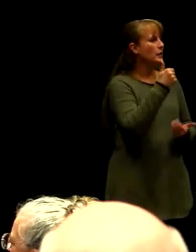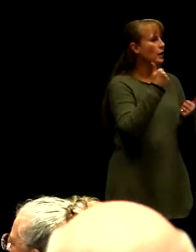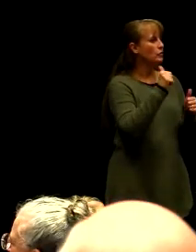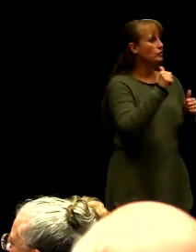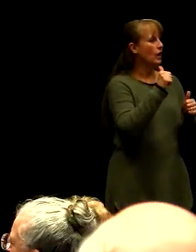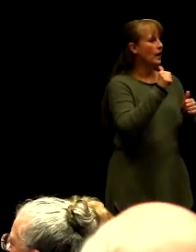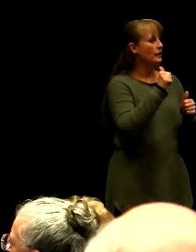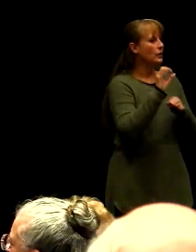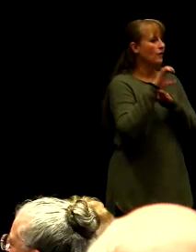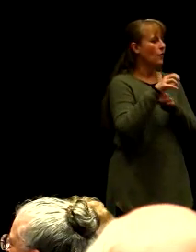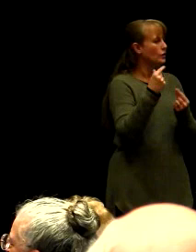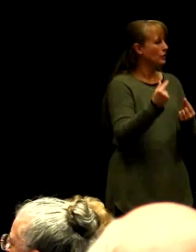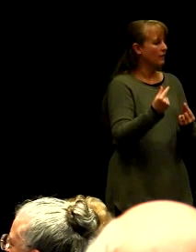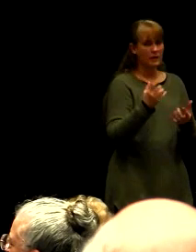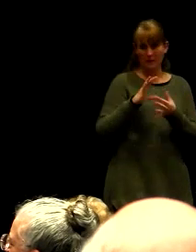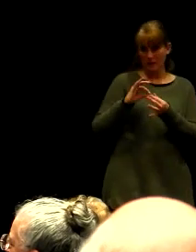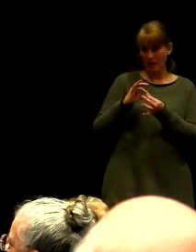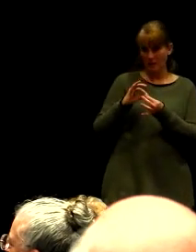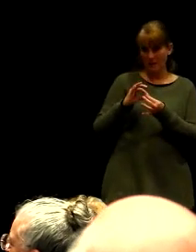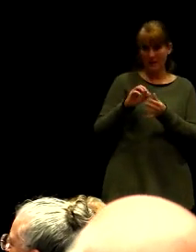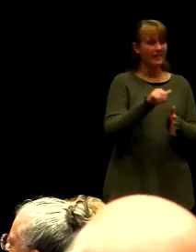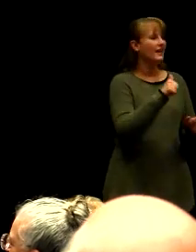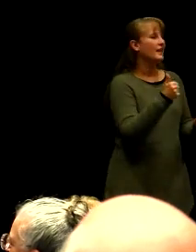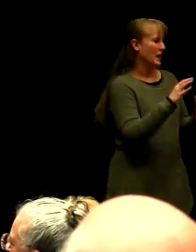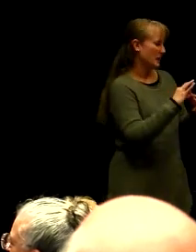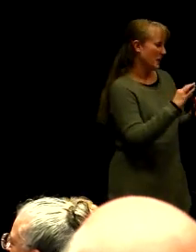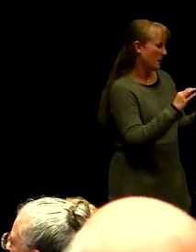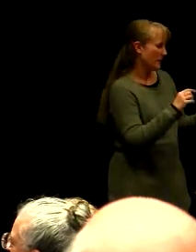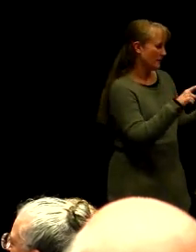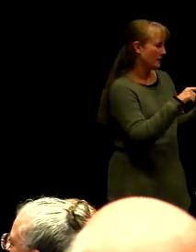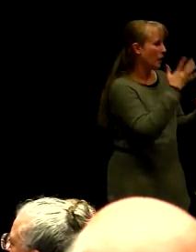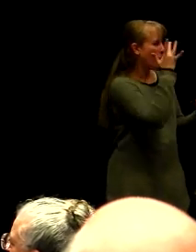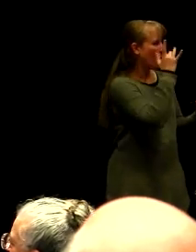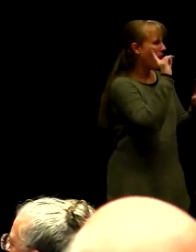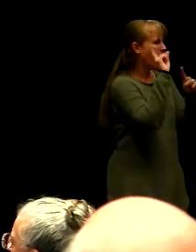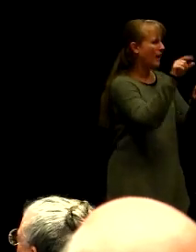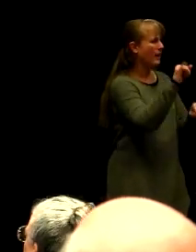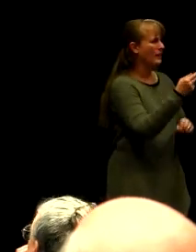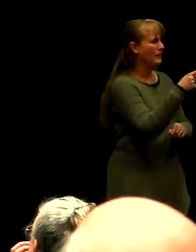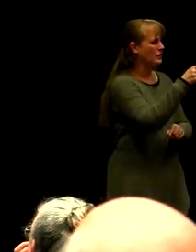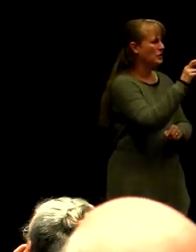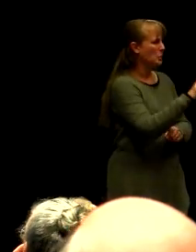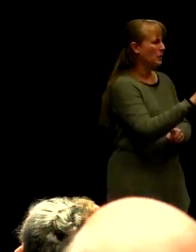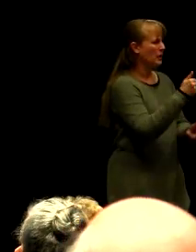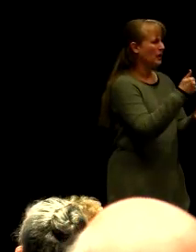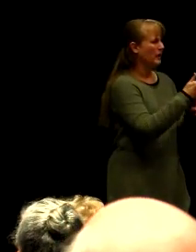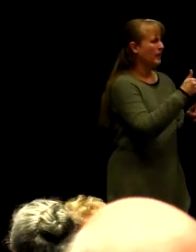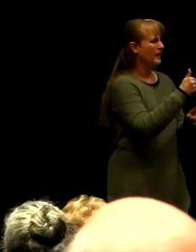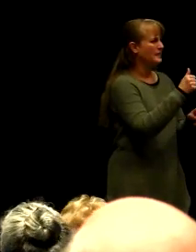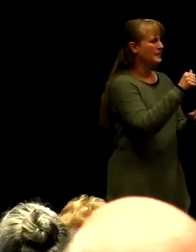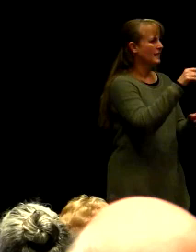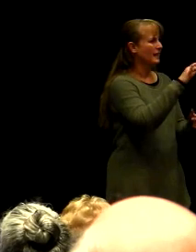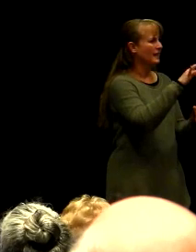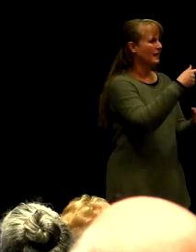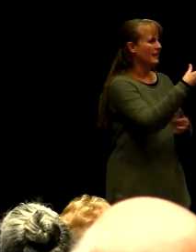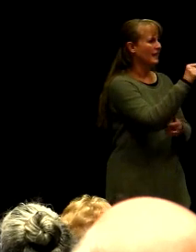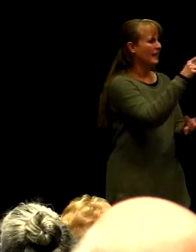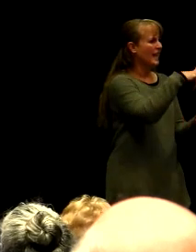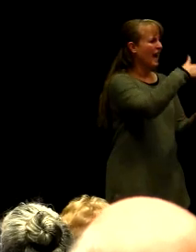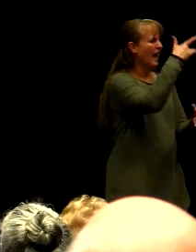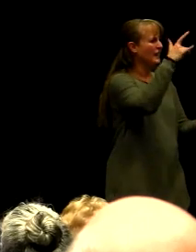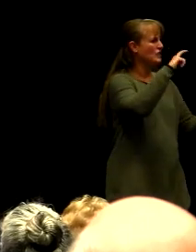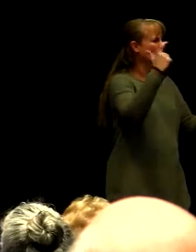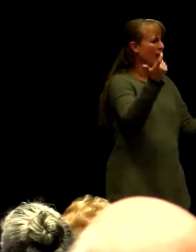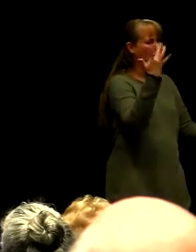second, any comment about that? And the other comment, why would they go to Jupiter? I mean, it's a gas giant. Does that make